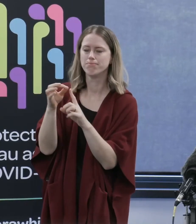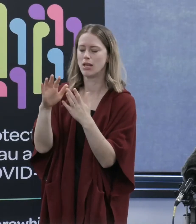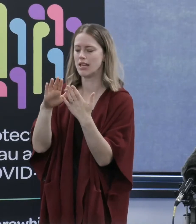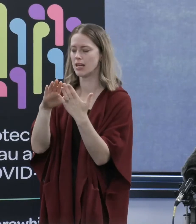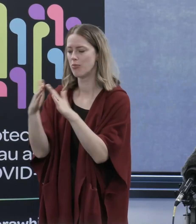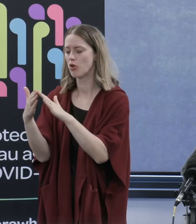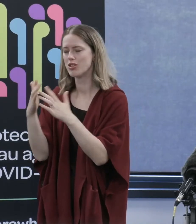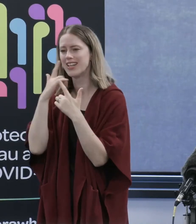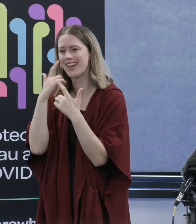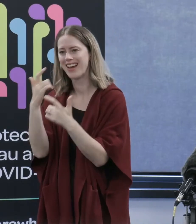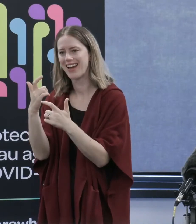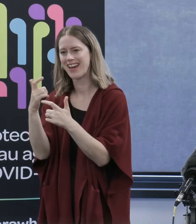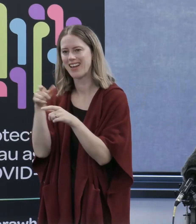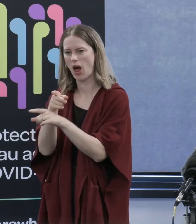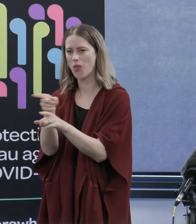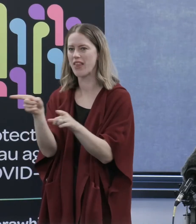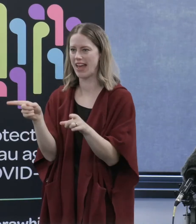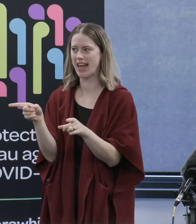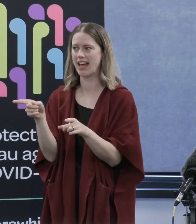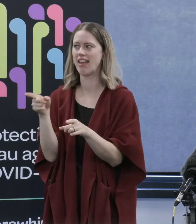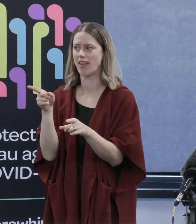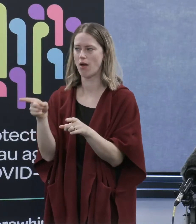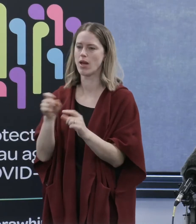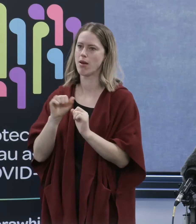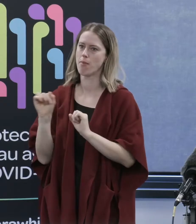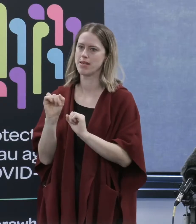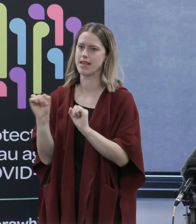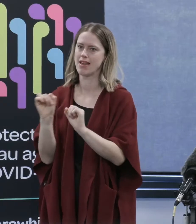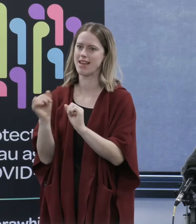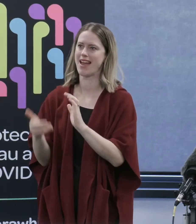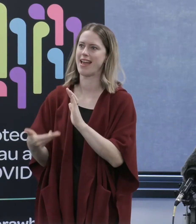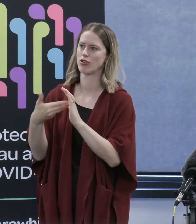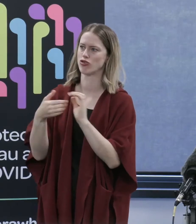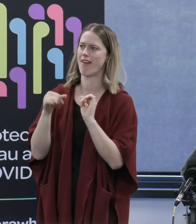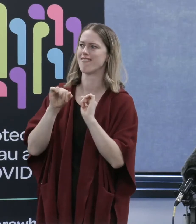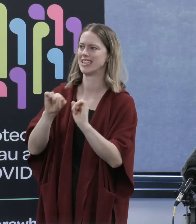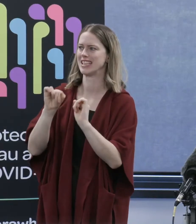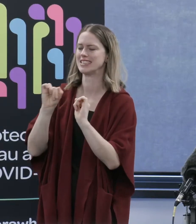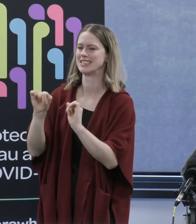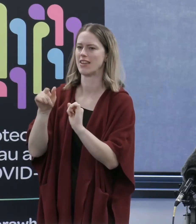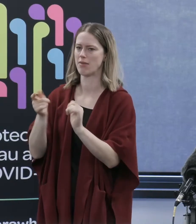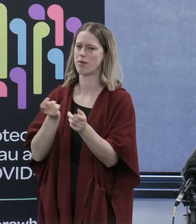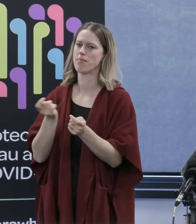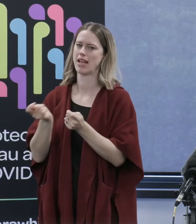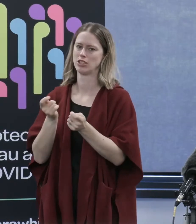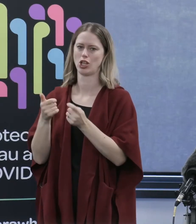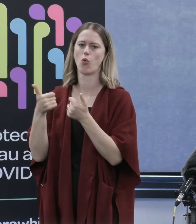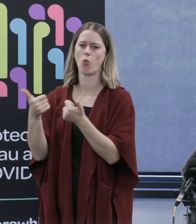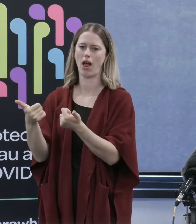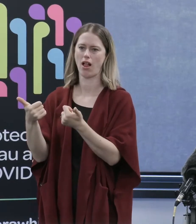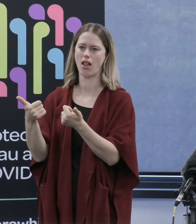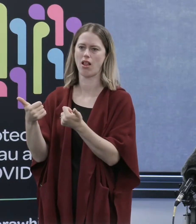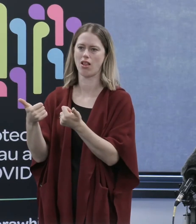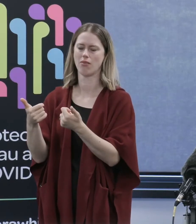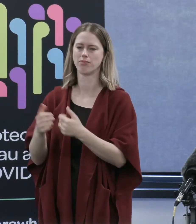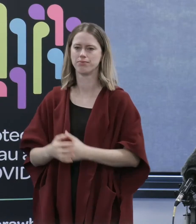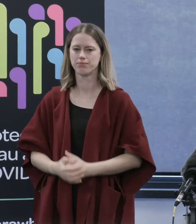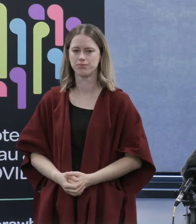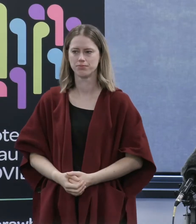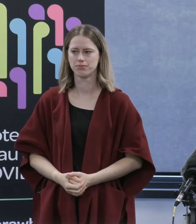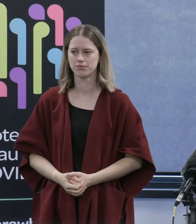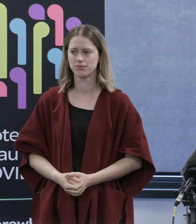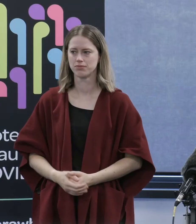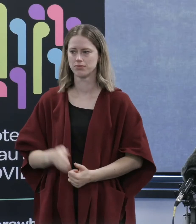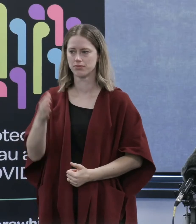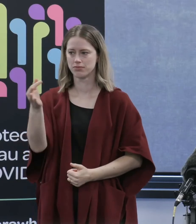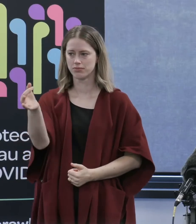care. And so that, they've had a lot of extra visits, and they've been managing that really well on top of their usual workload. Just